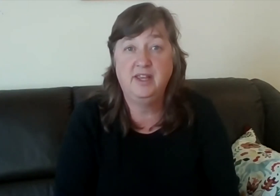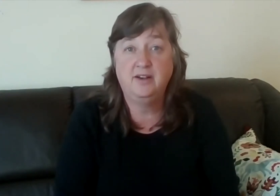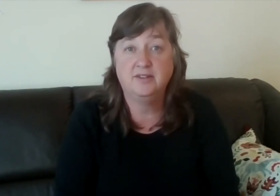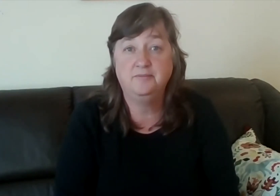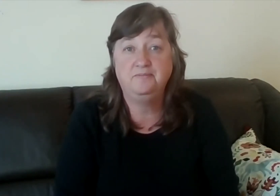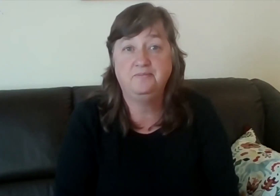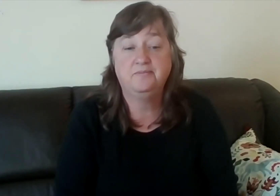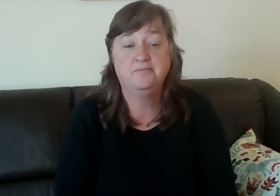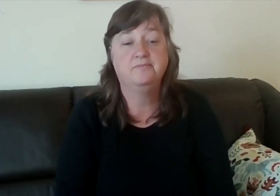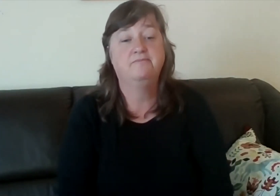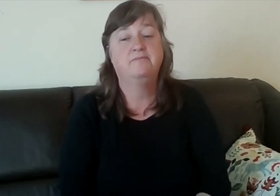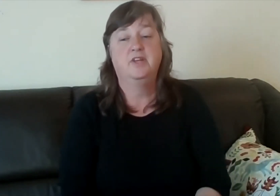else.